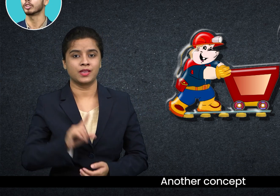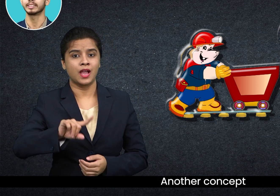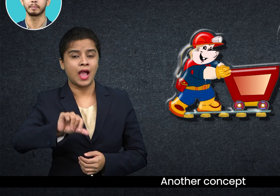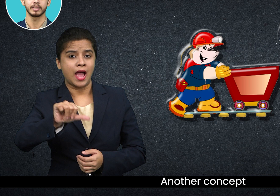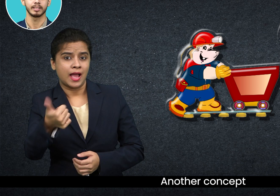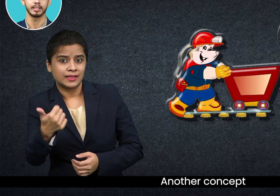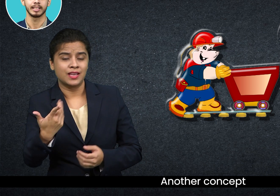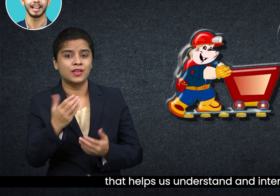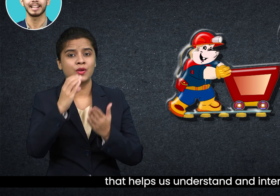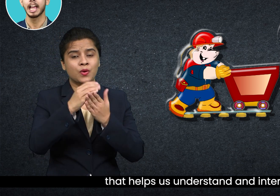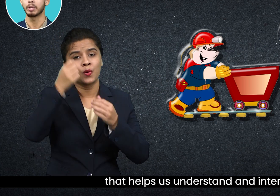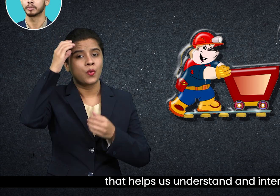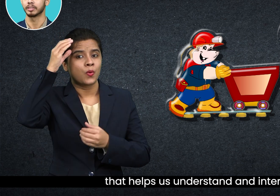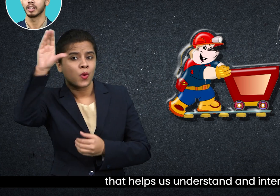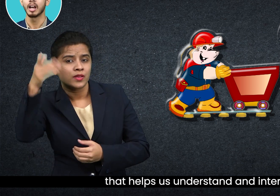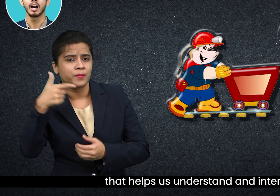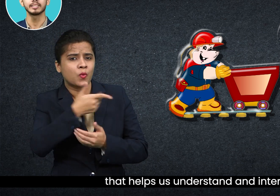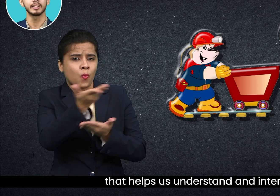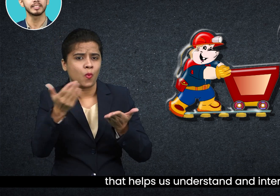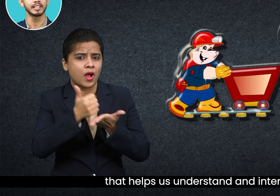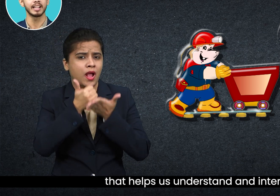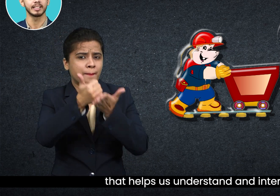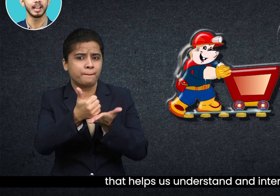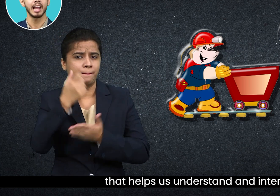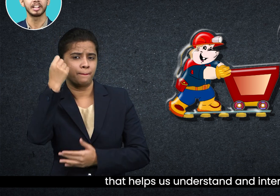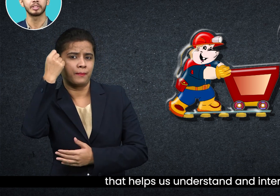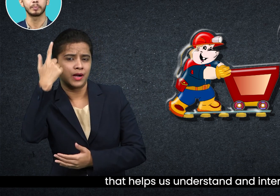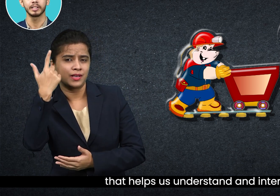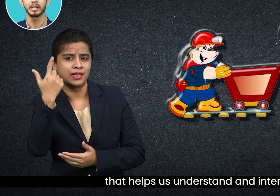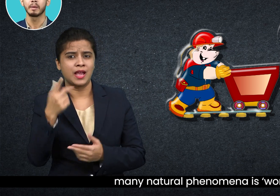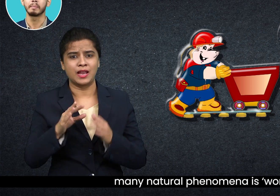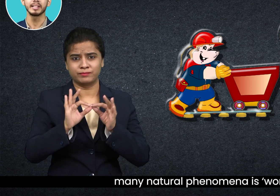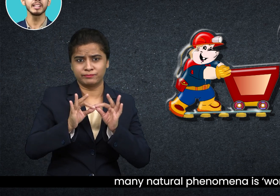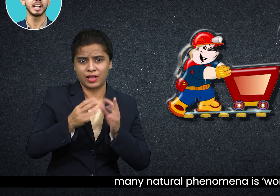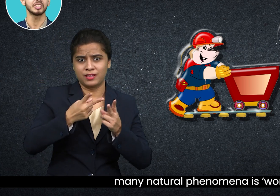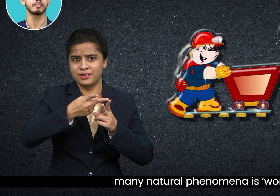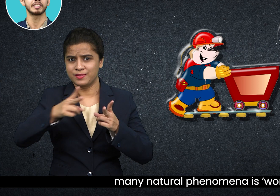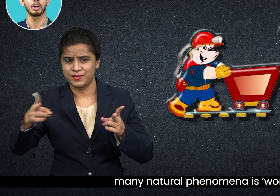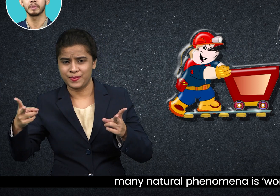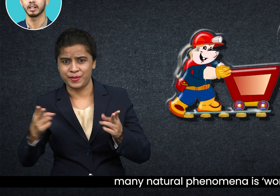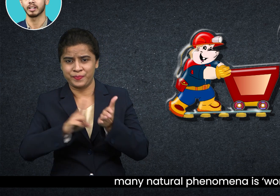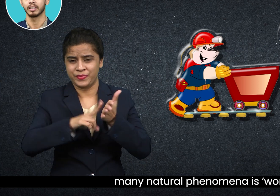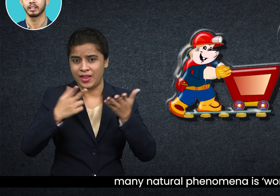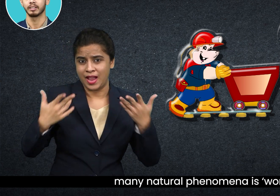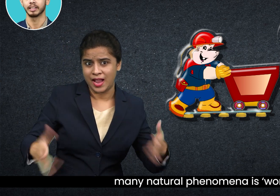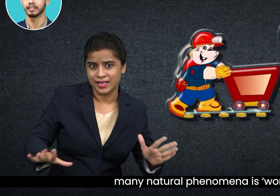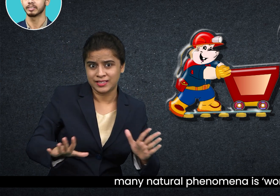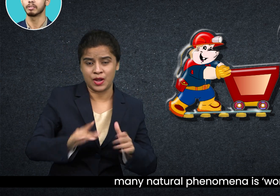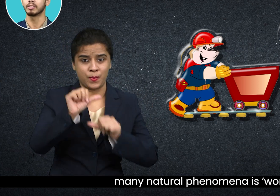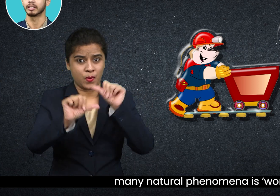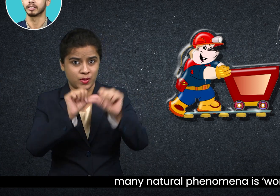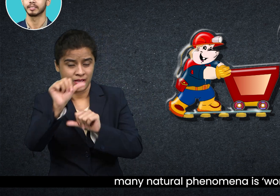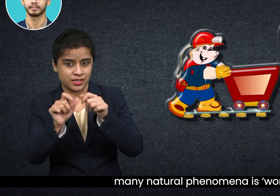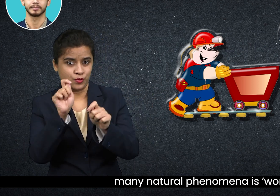Another concept that helps us understand and interpret many natural phenomena